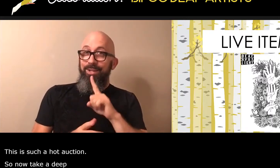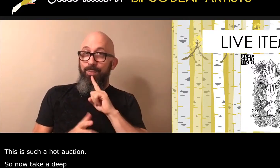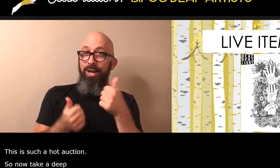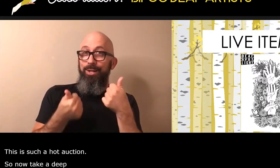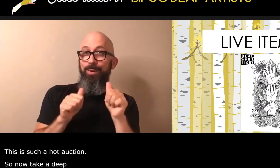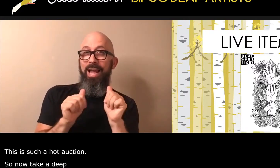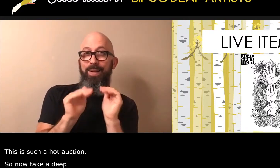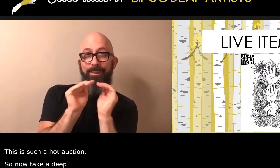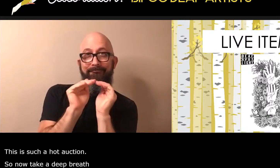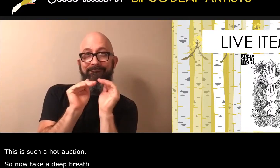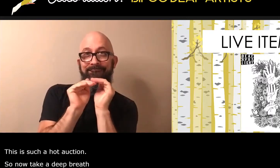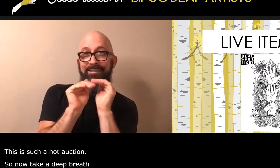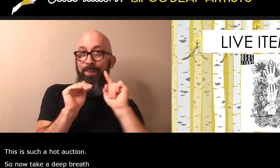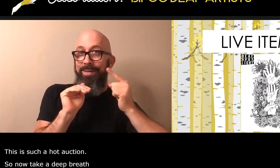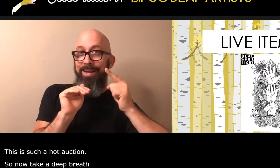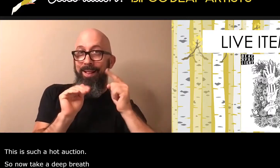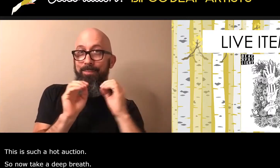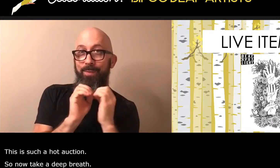129.